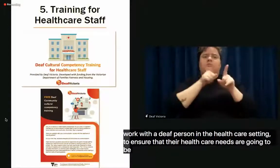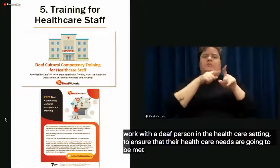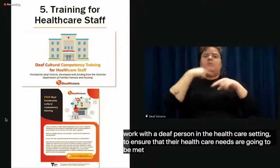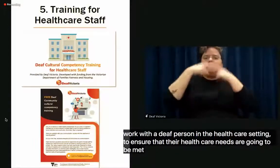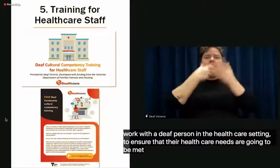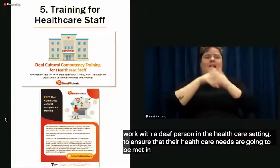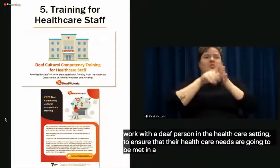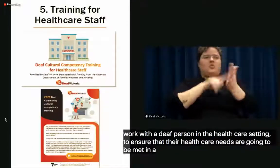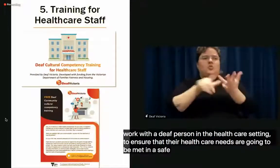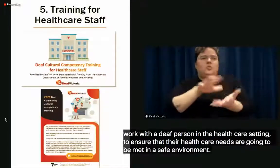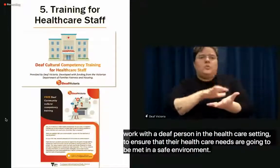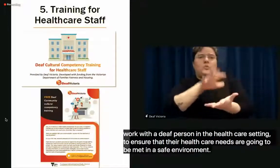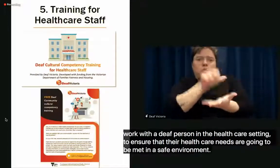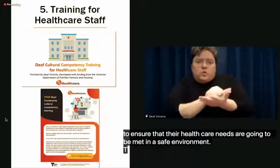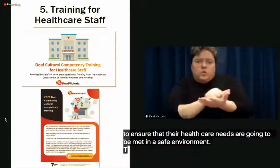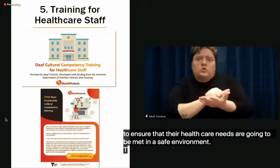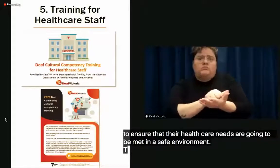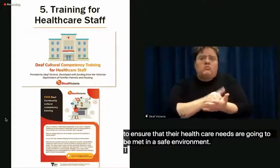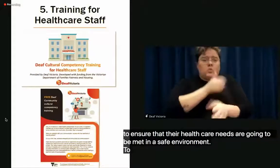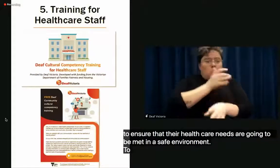quality health care can be provided to them just like anyone else.